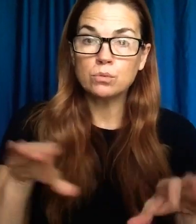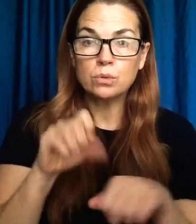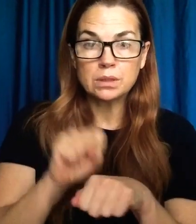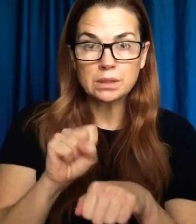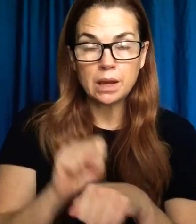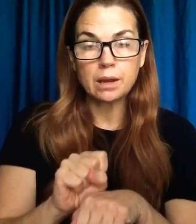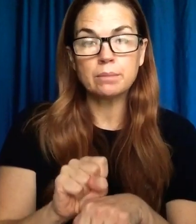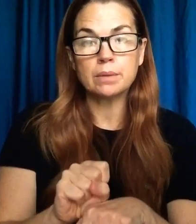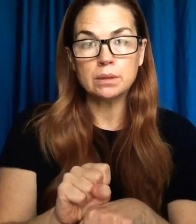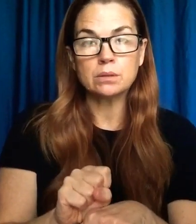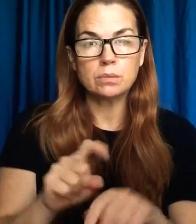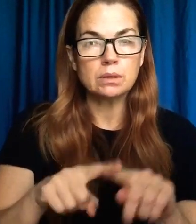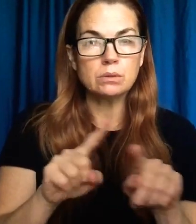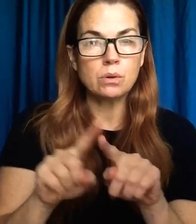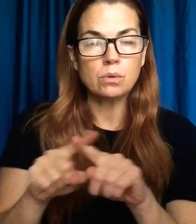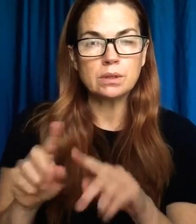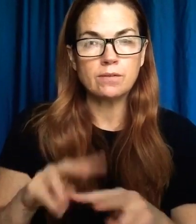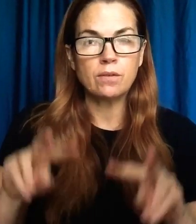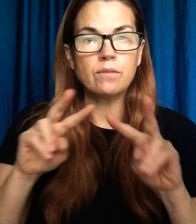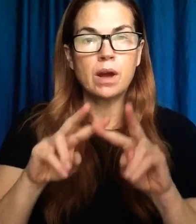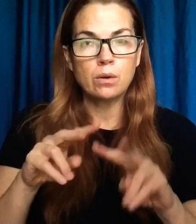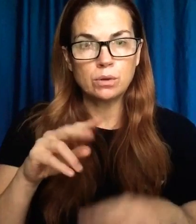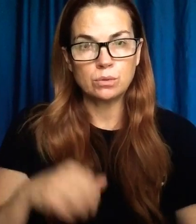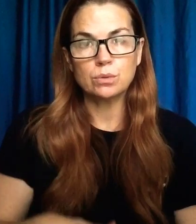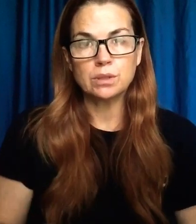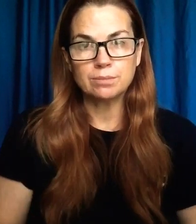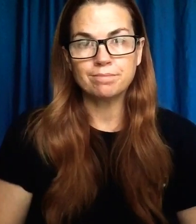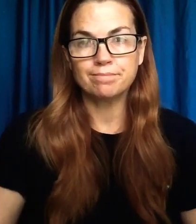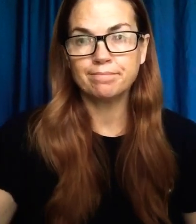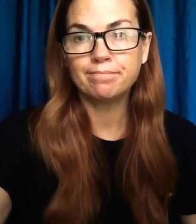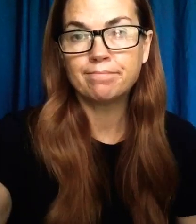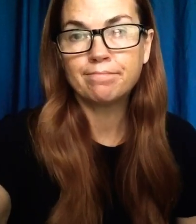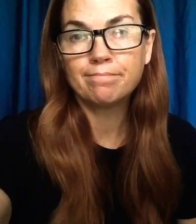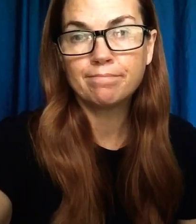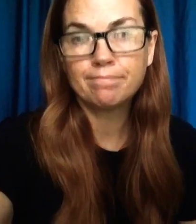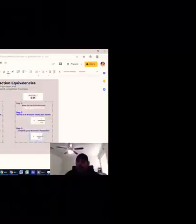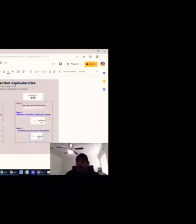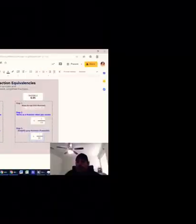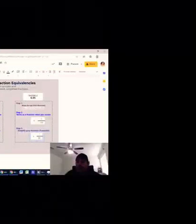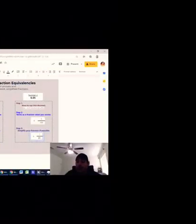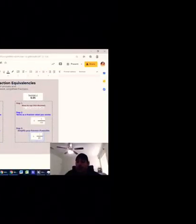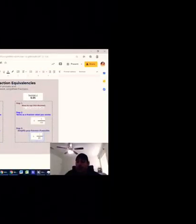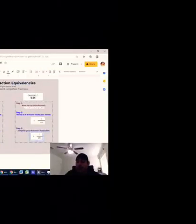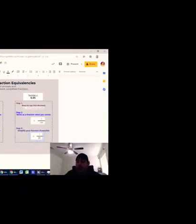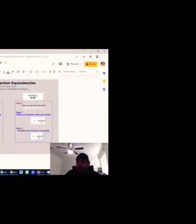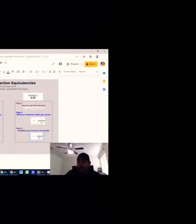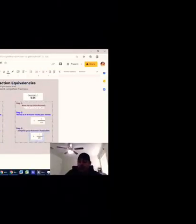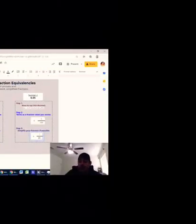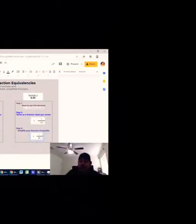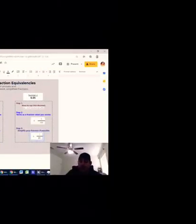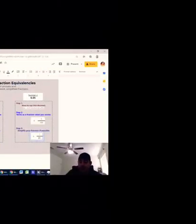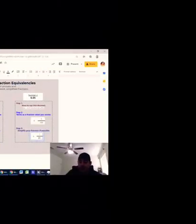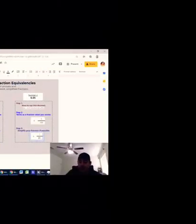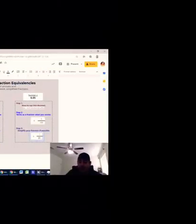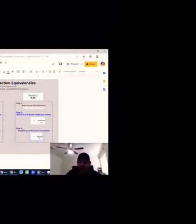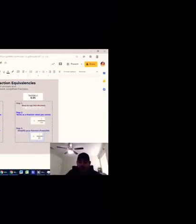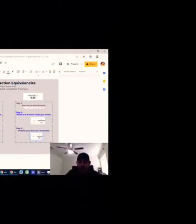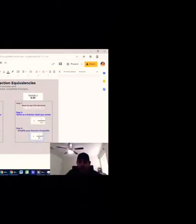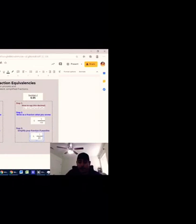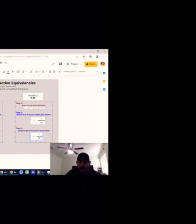1/20. Hopefully this is making sense, so now you need to go back and do this assignment. Once again, it has different values for you.